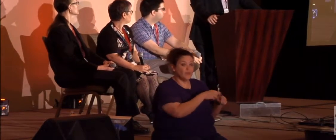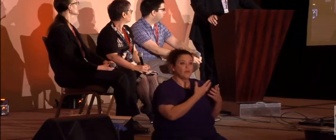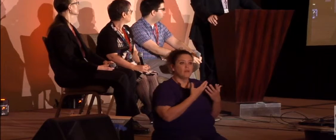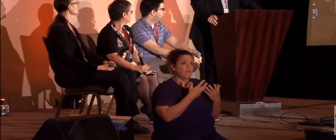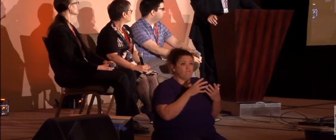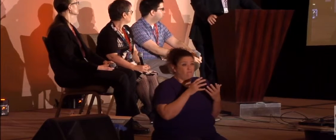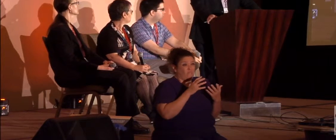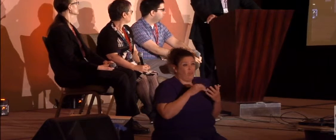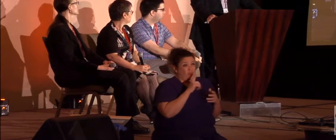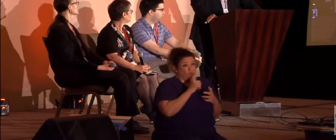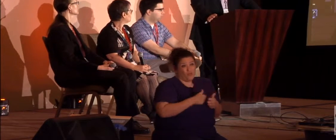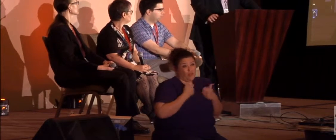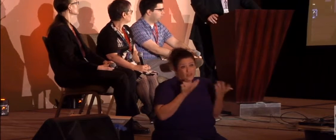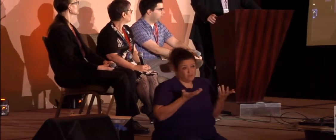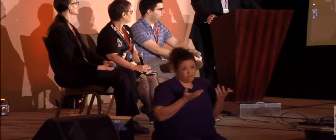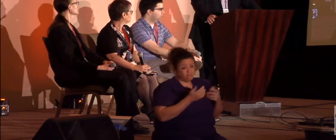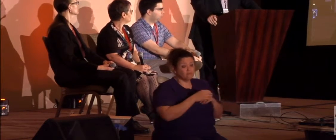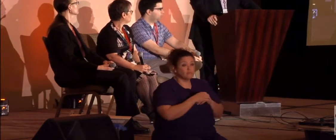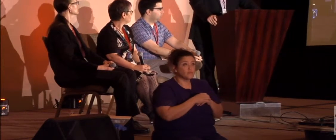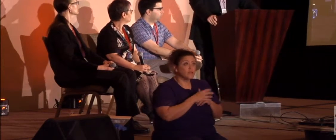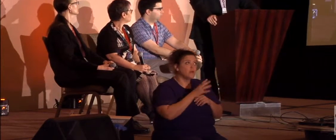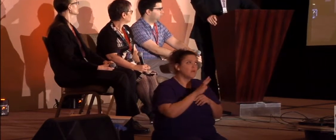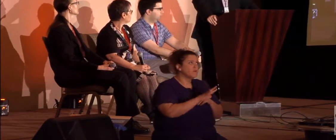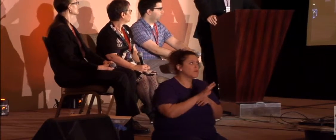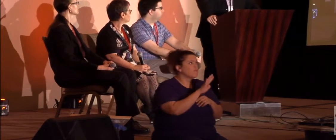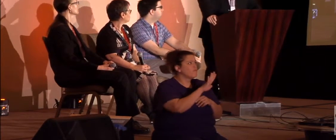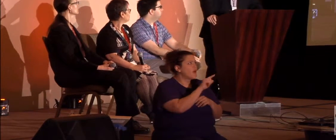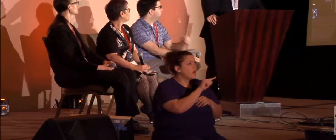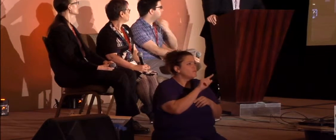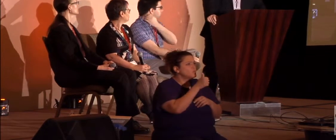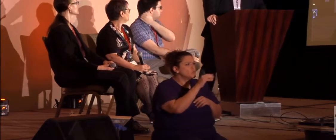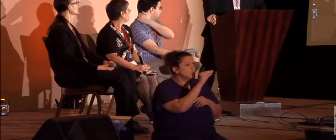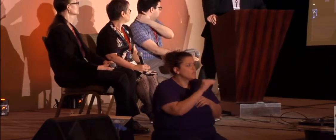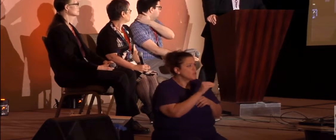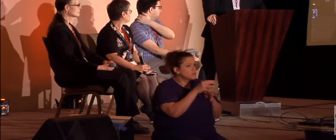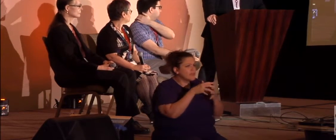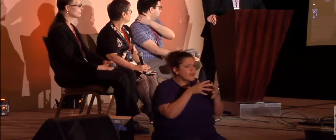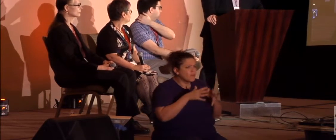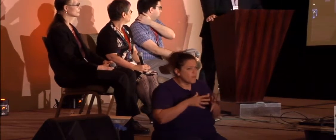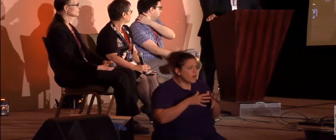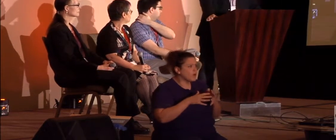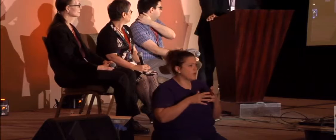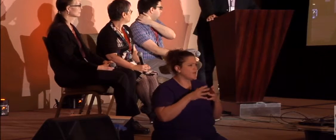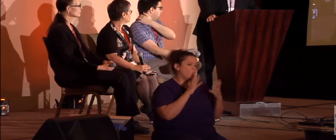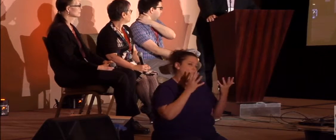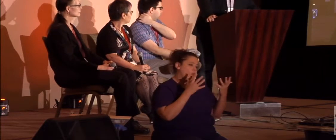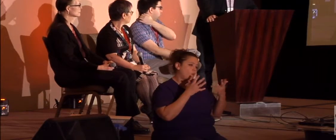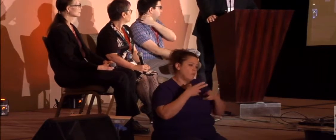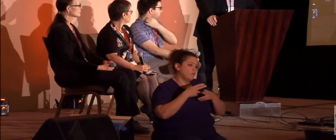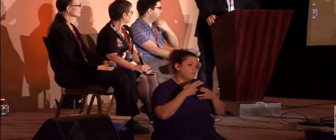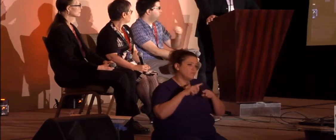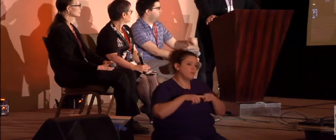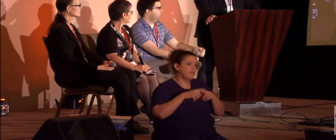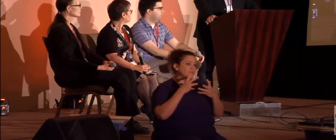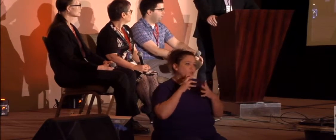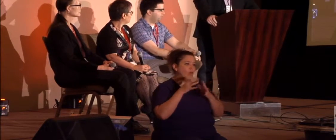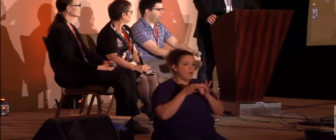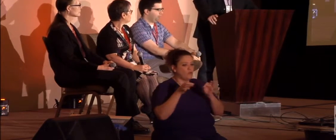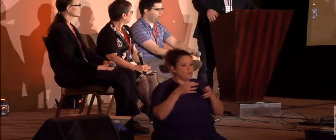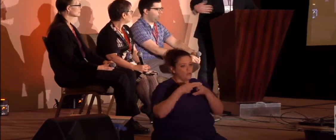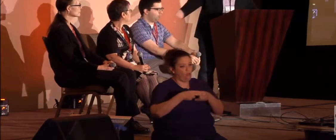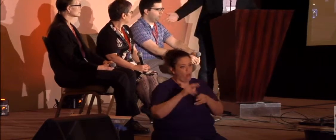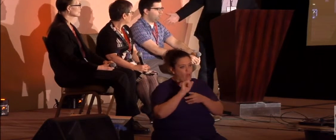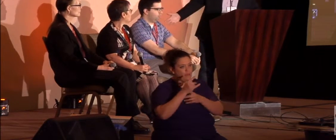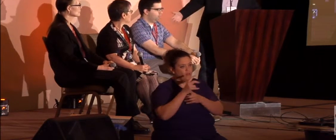there are somewhere between 5 and 10% of Americans, depending on how you define atheist, that are atheists, even